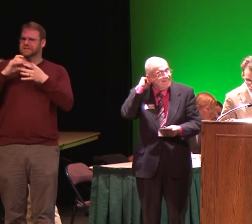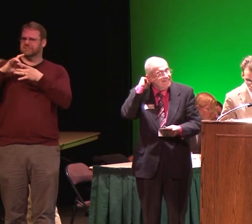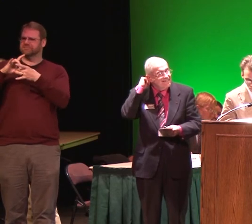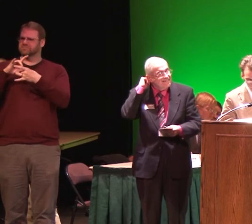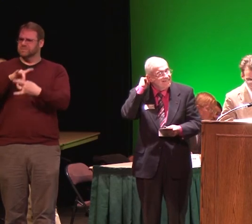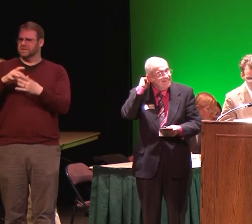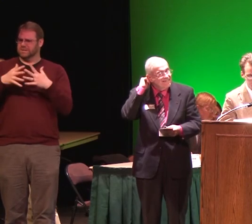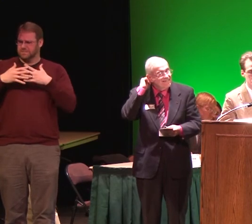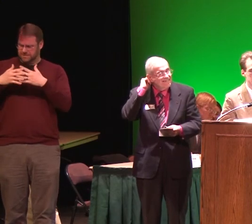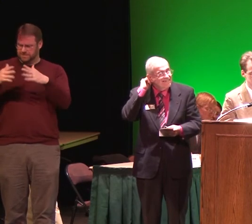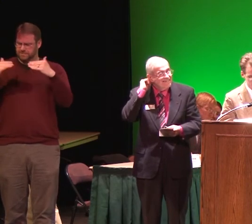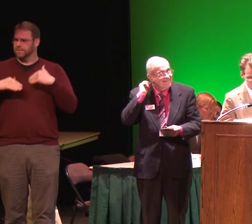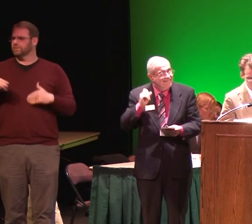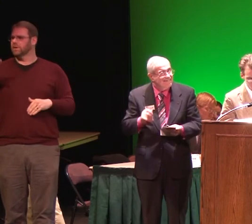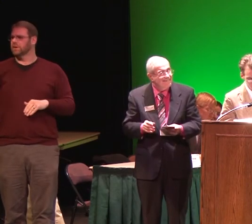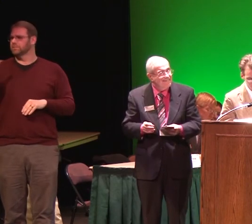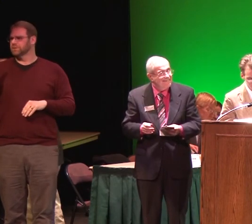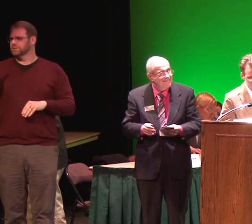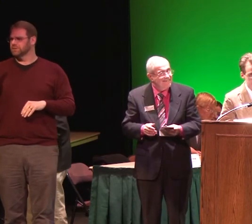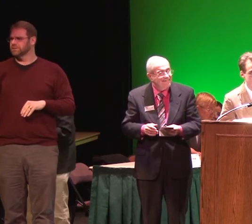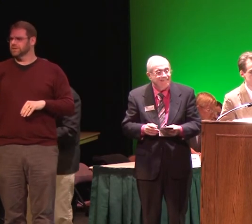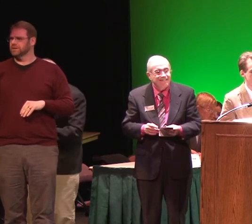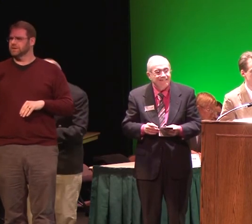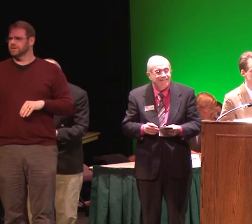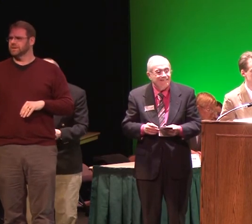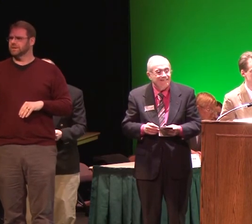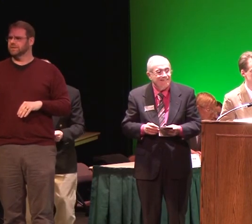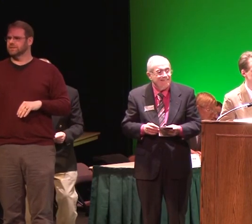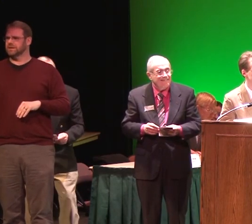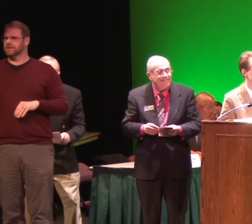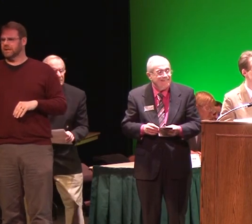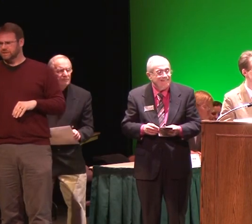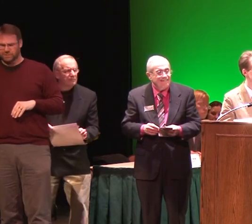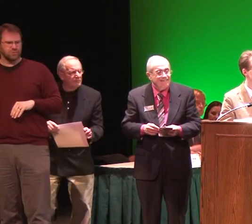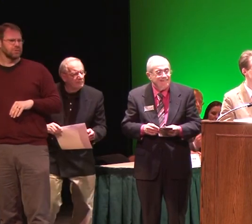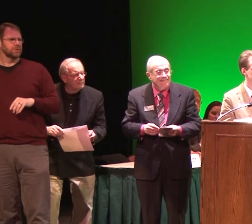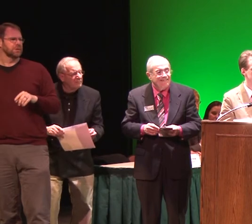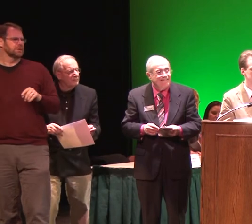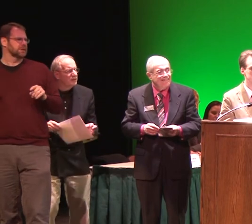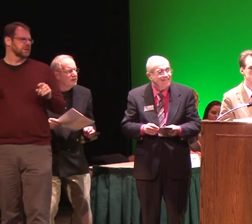From Bishop Feehan High School, Marissa Fontaine.